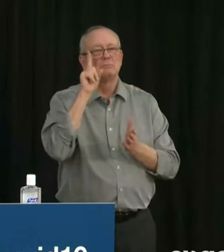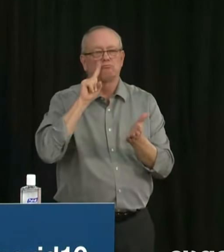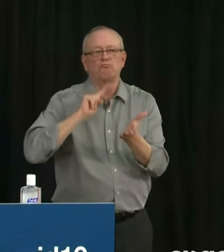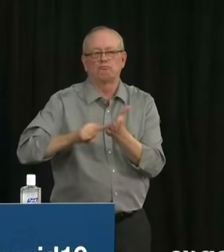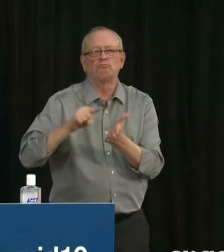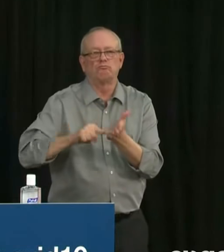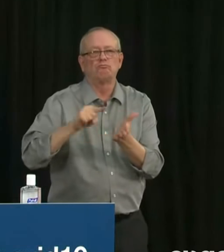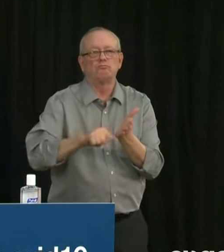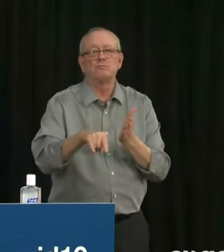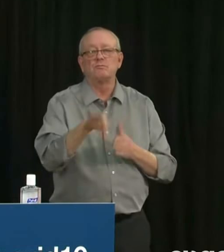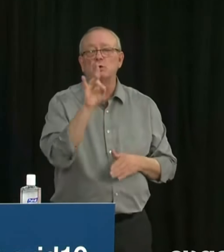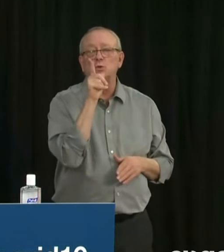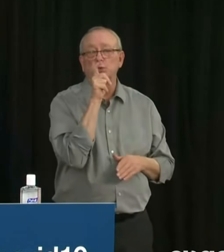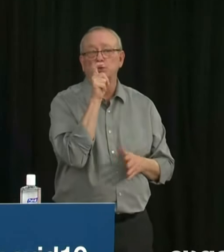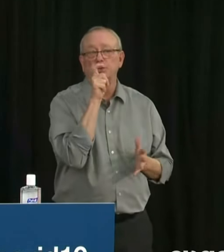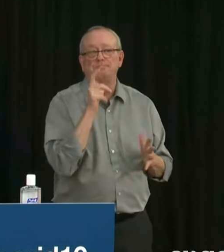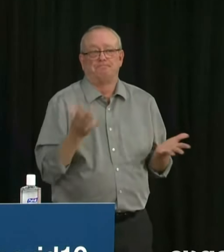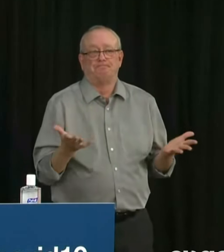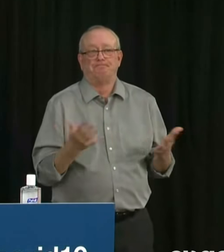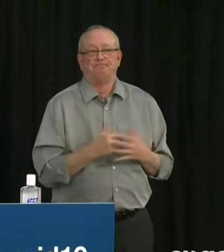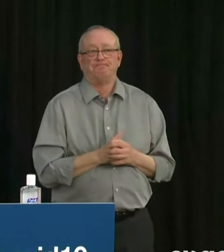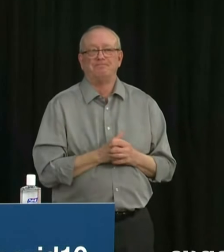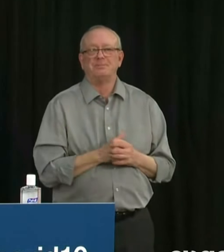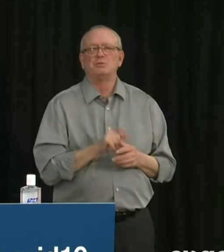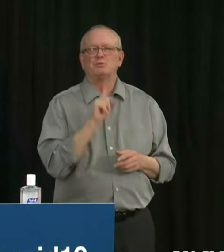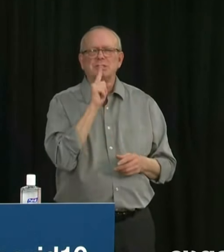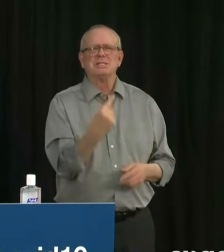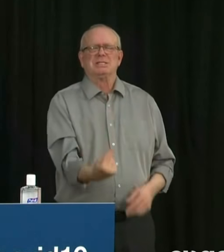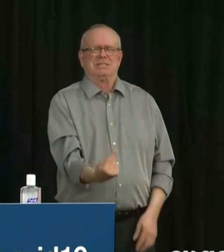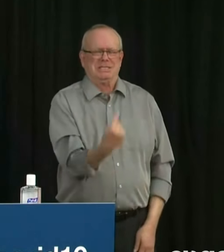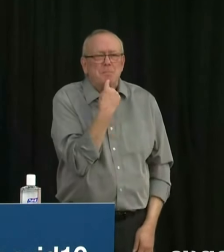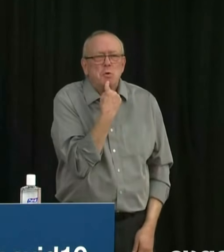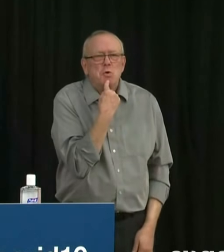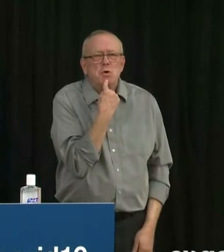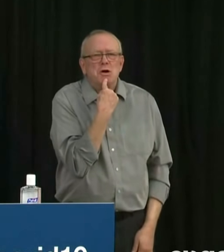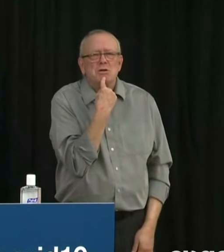done this because, as I said, this has serious repercussions